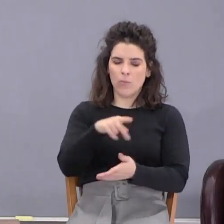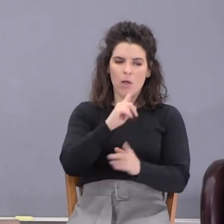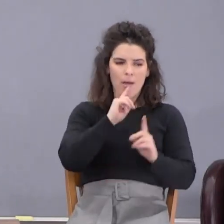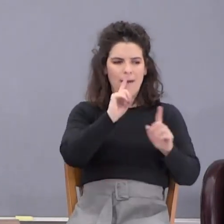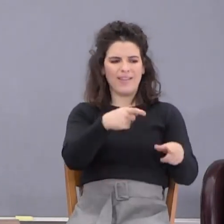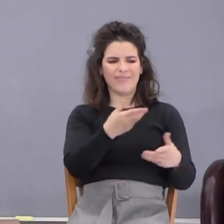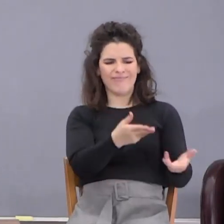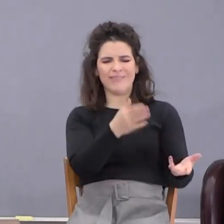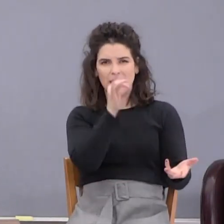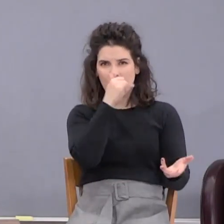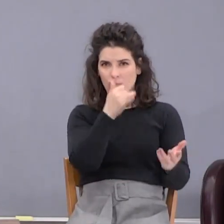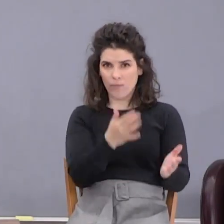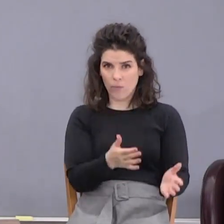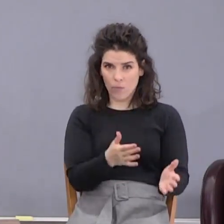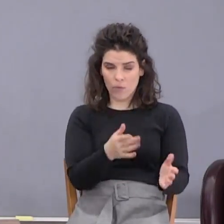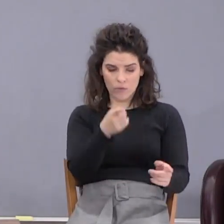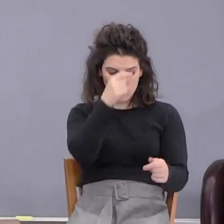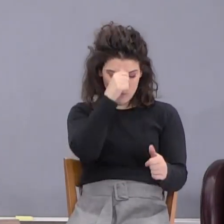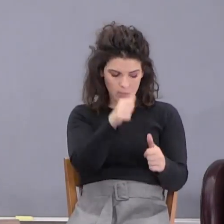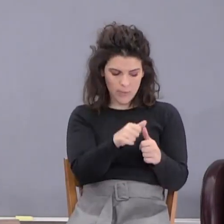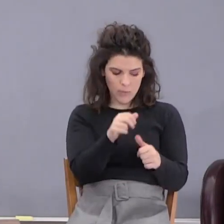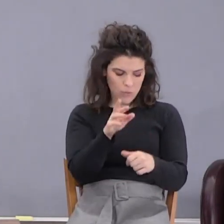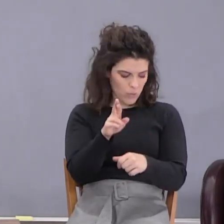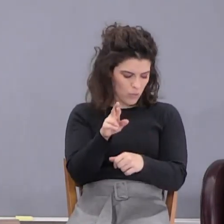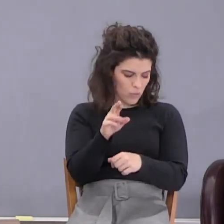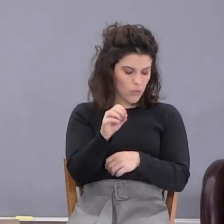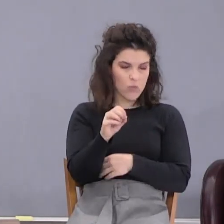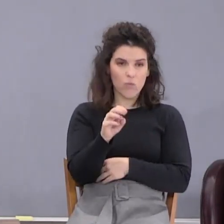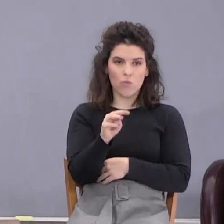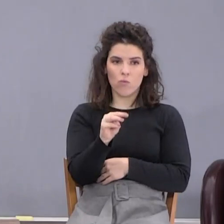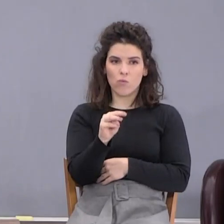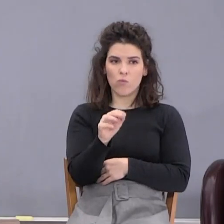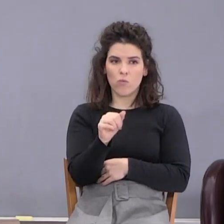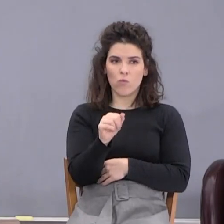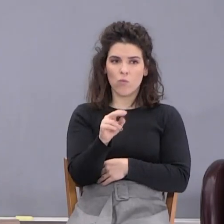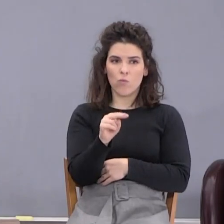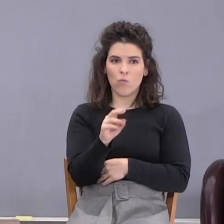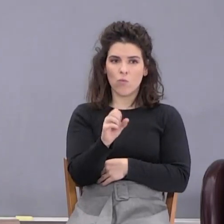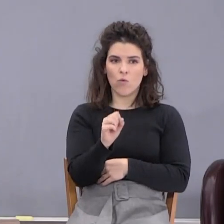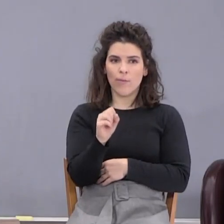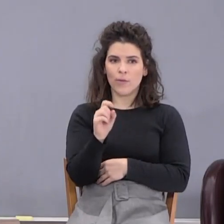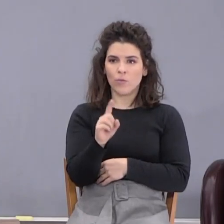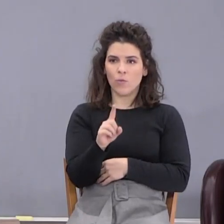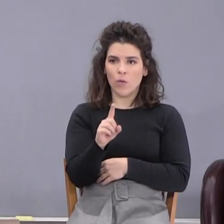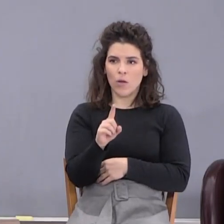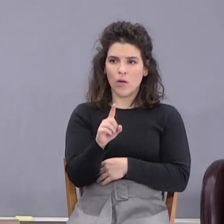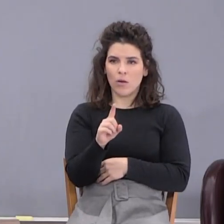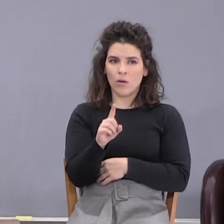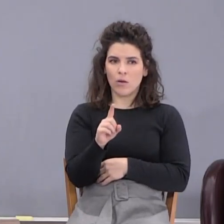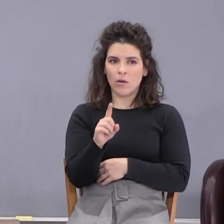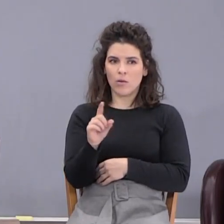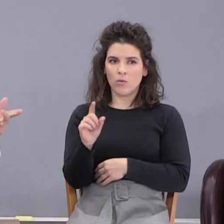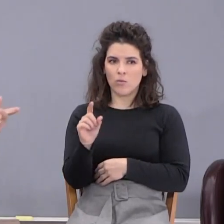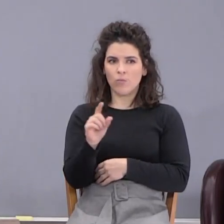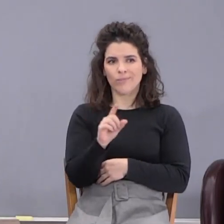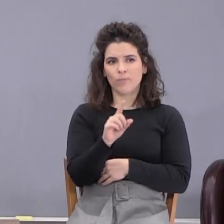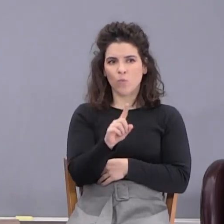thou fool. Remember Romans chapter 1, and if we begin reading there at